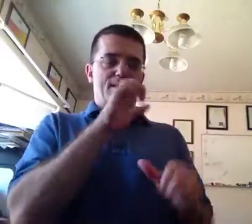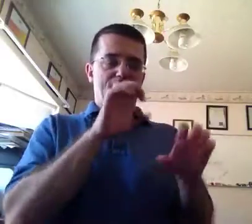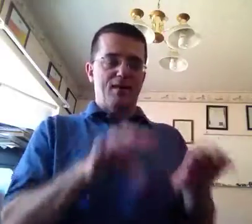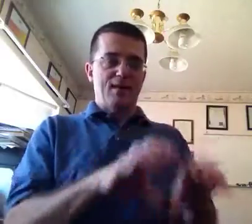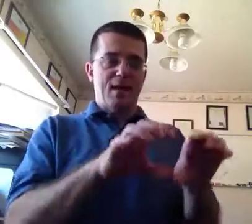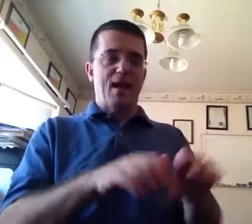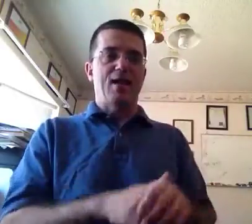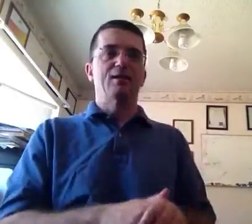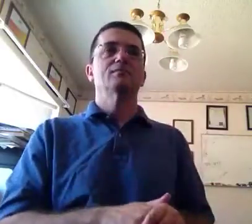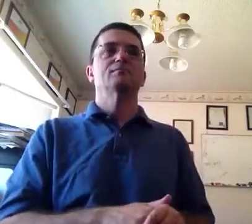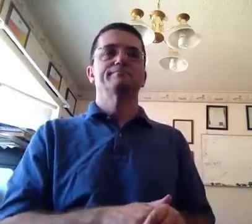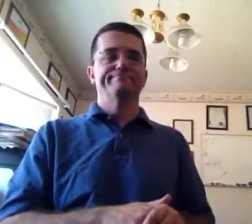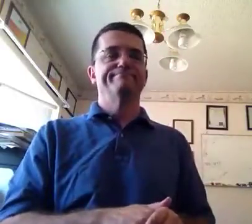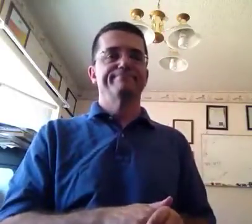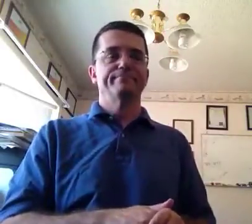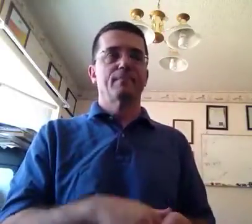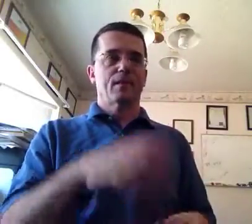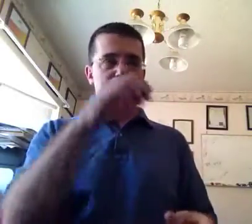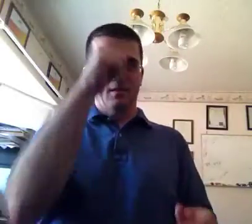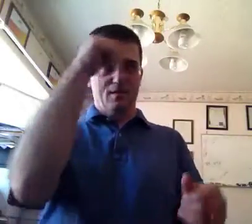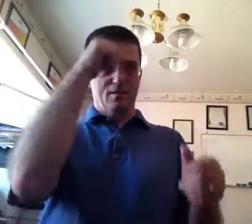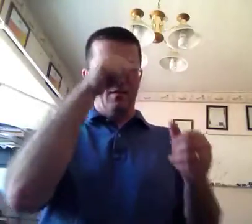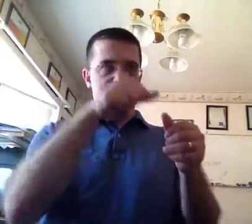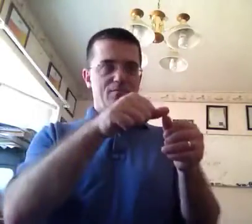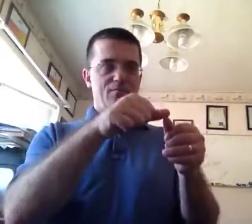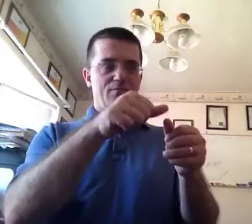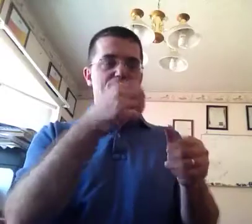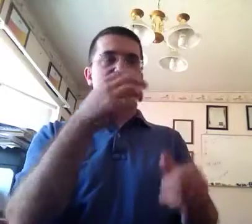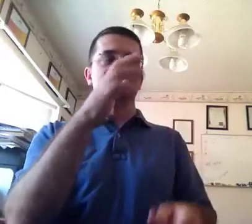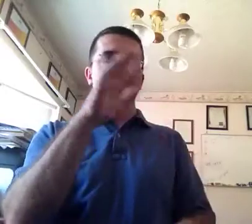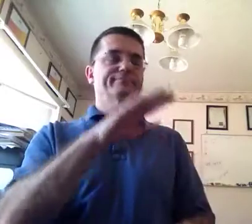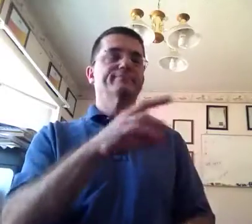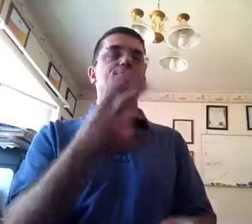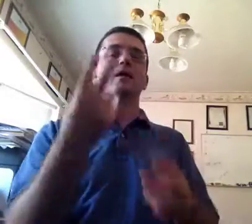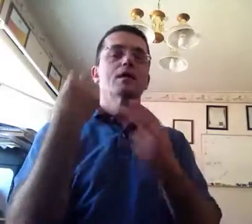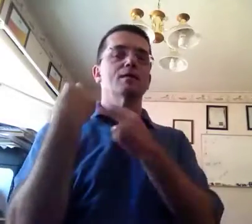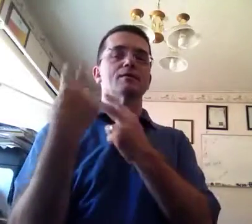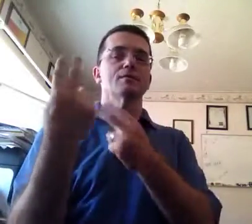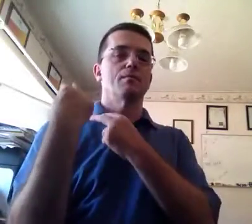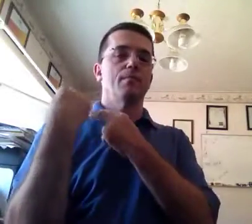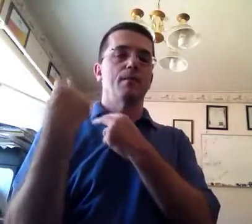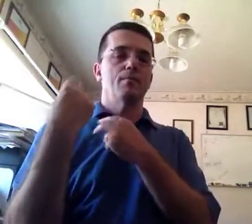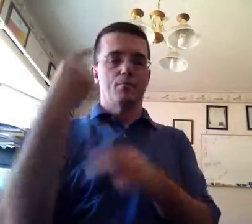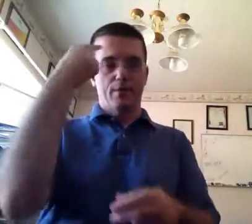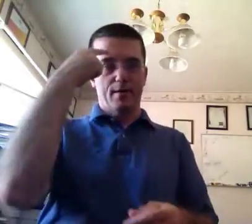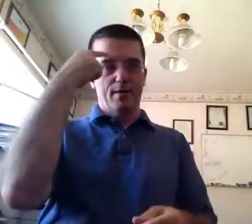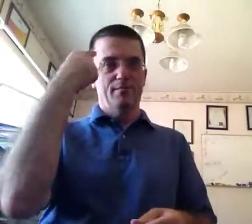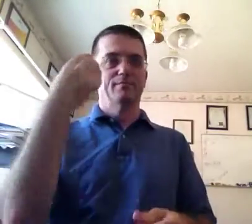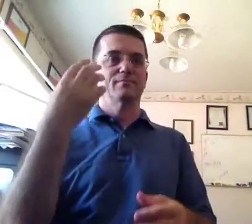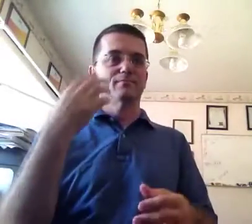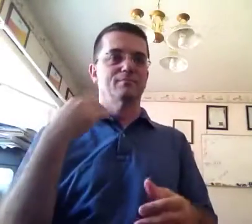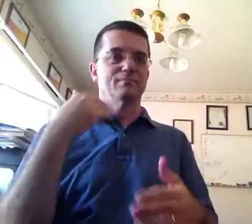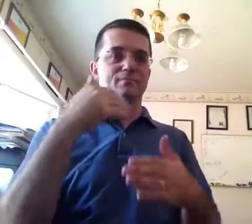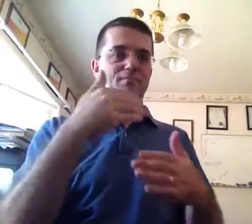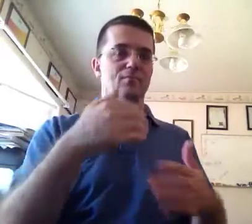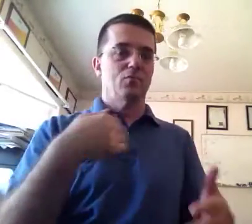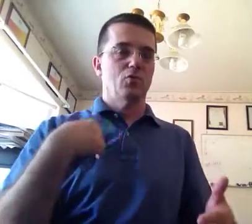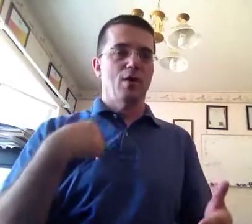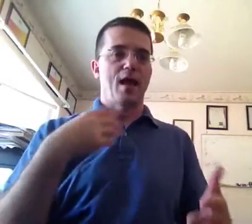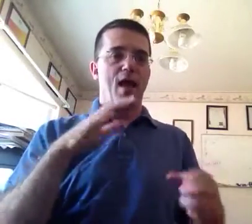dad's memory comes and goes, when he's with it, he says, now, do I really have enough money to pay for